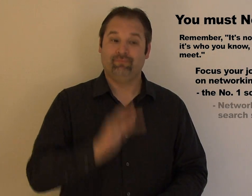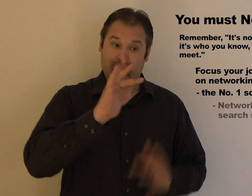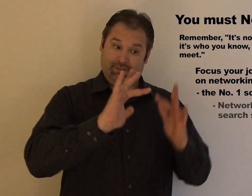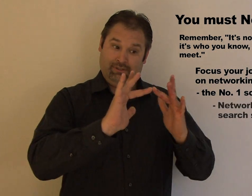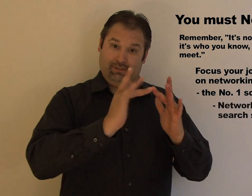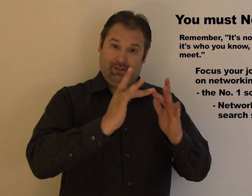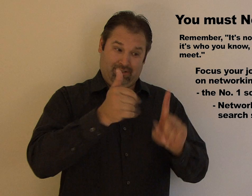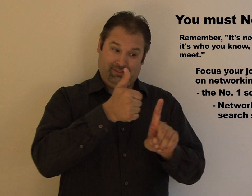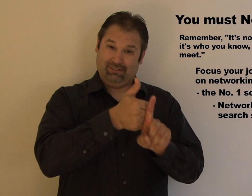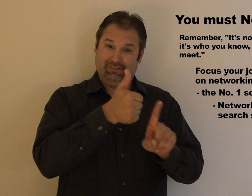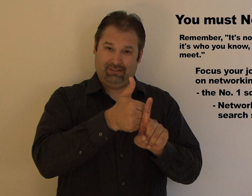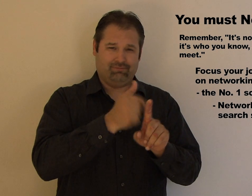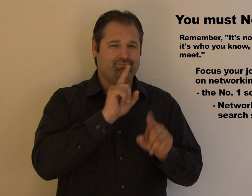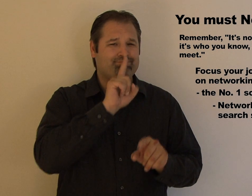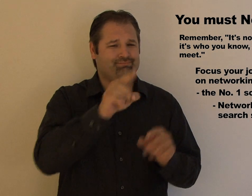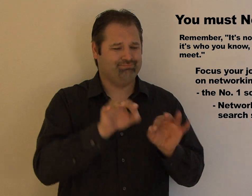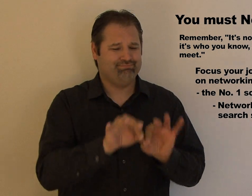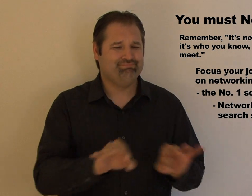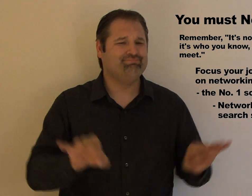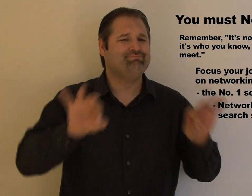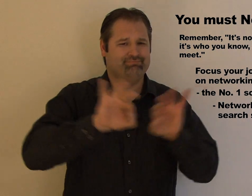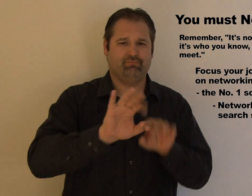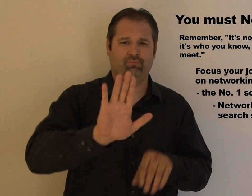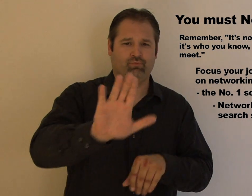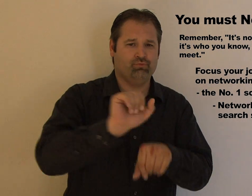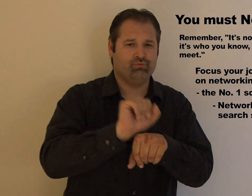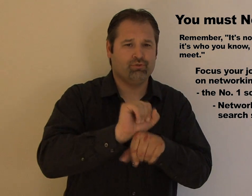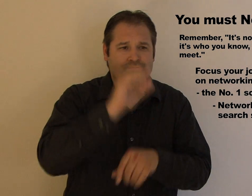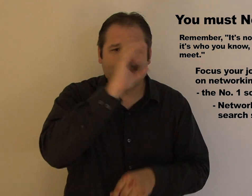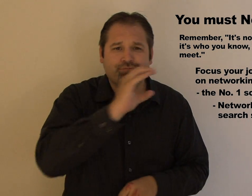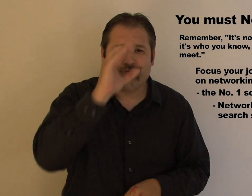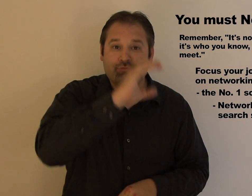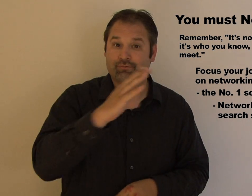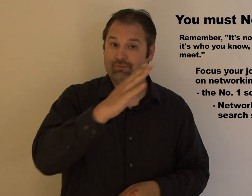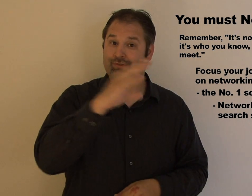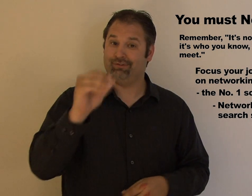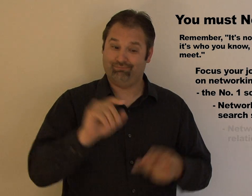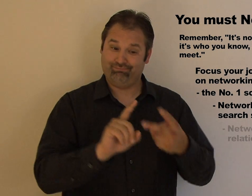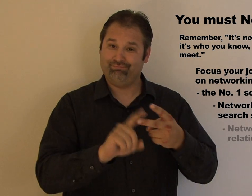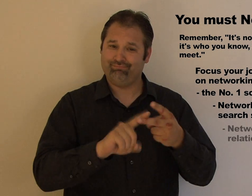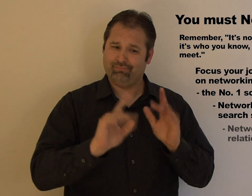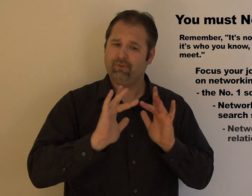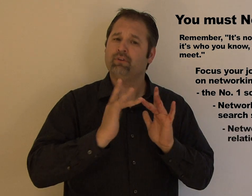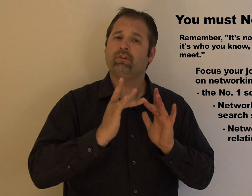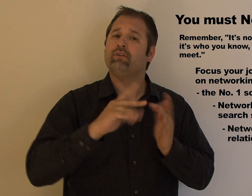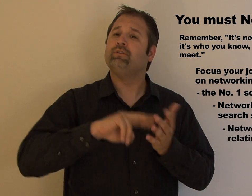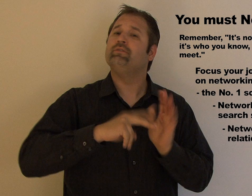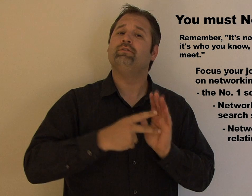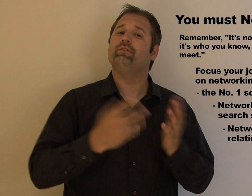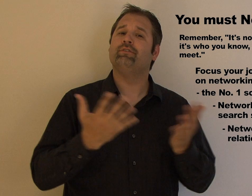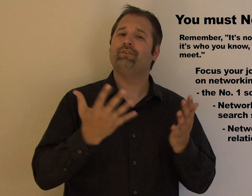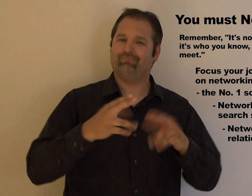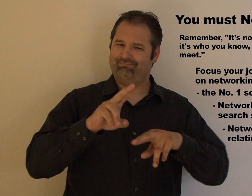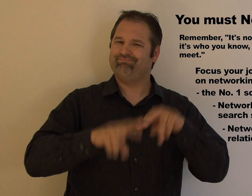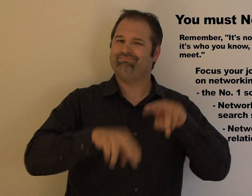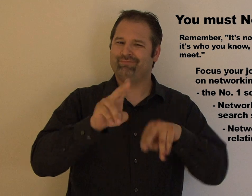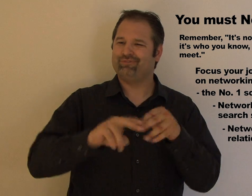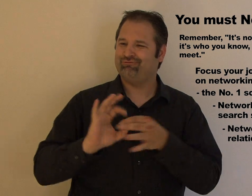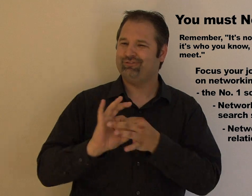Networking is key to job search success. And networking is all about relationships.